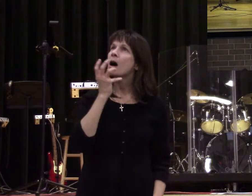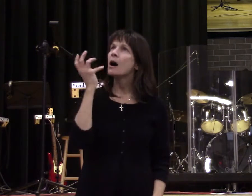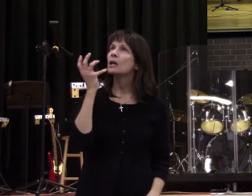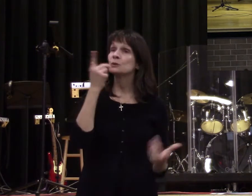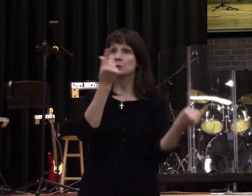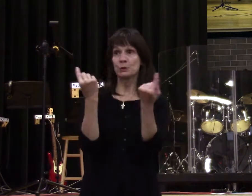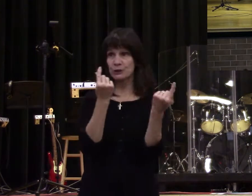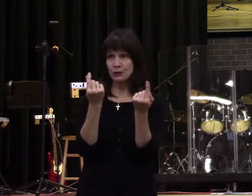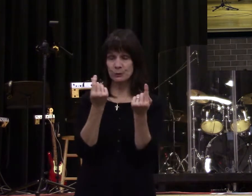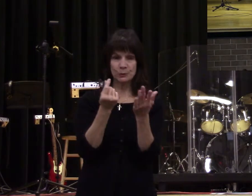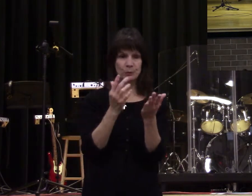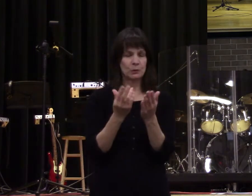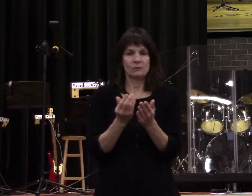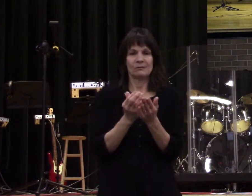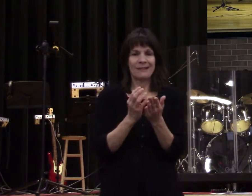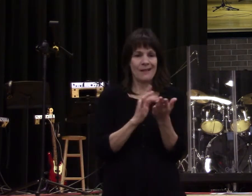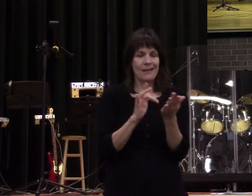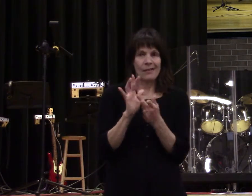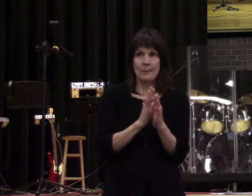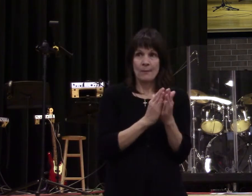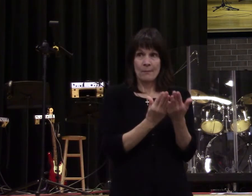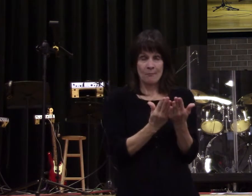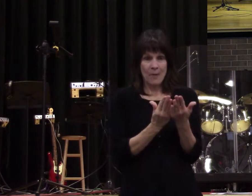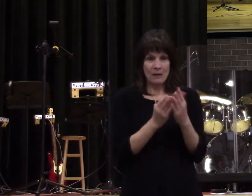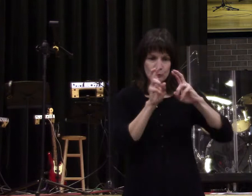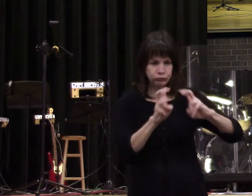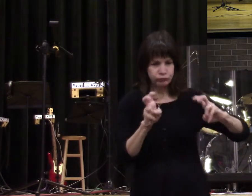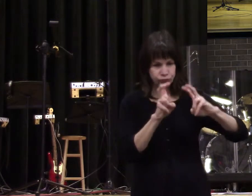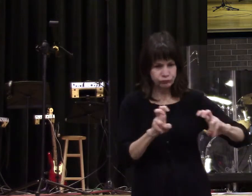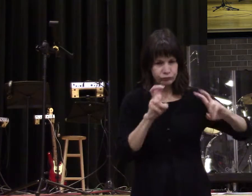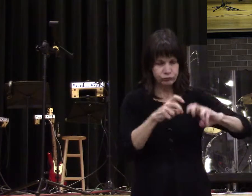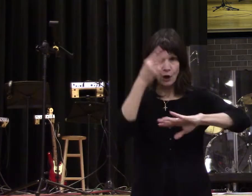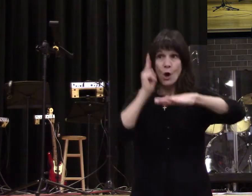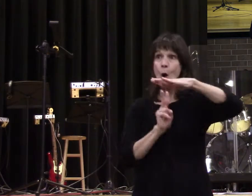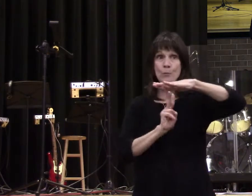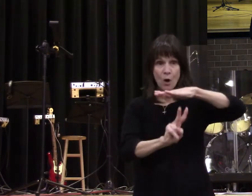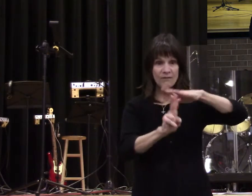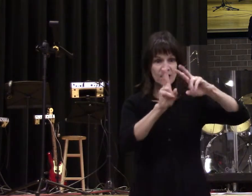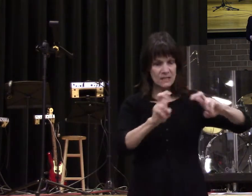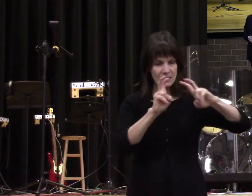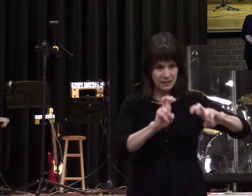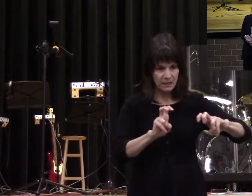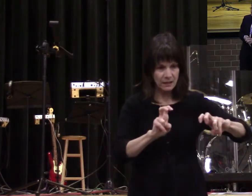do and to plan their journey. And then they went on their journey. I believe it took